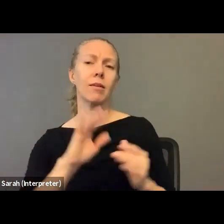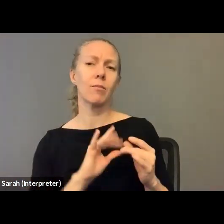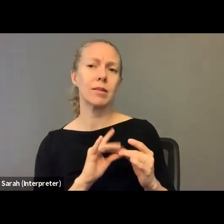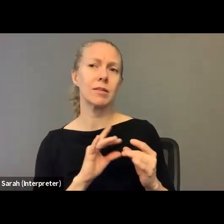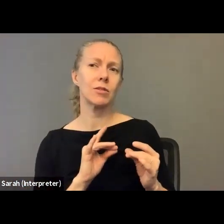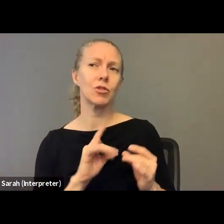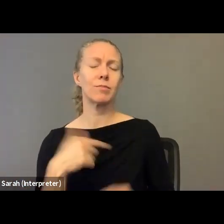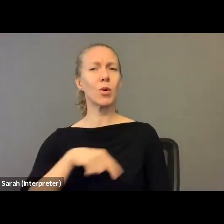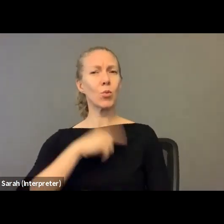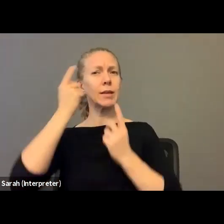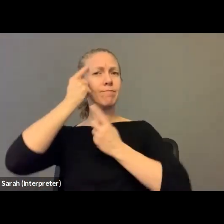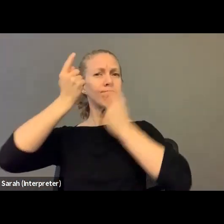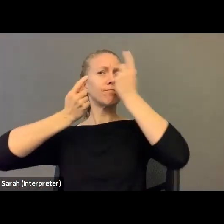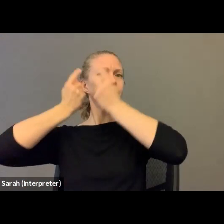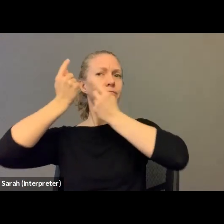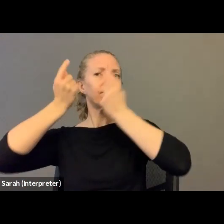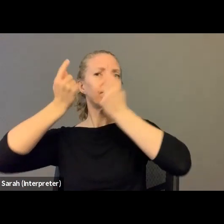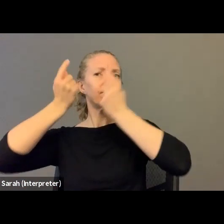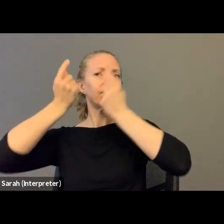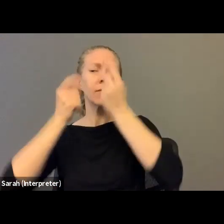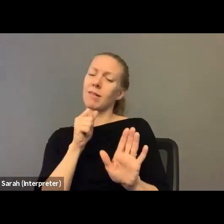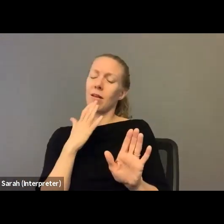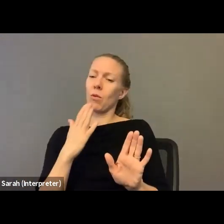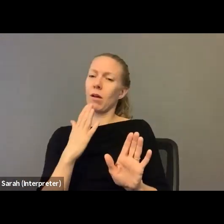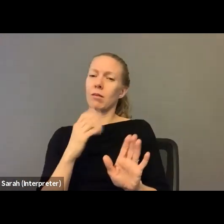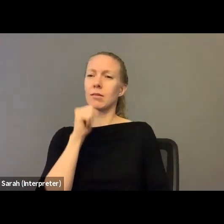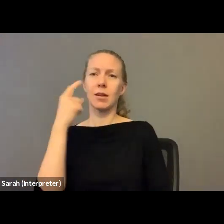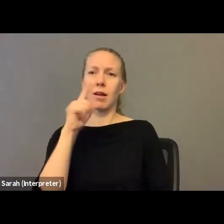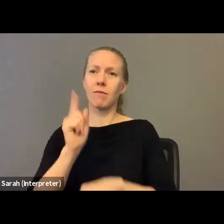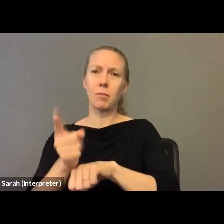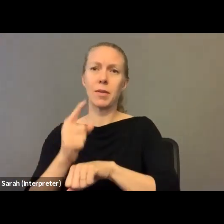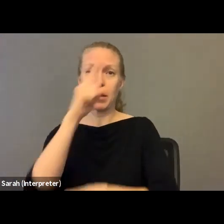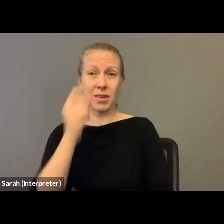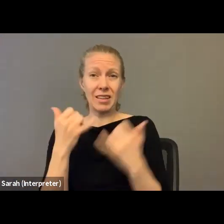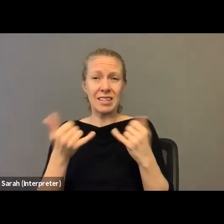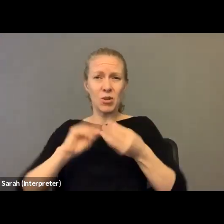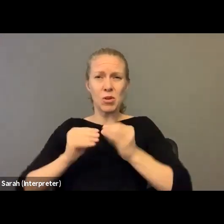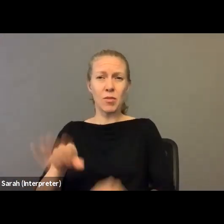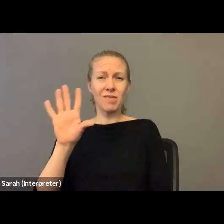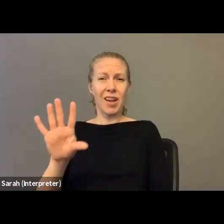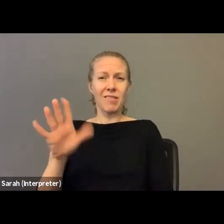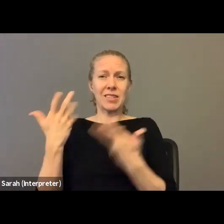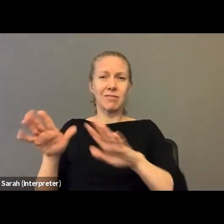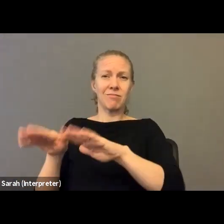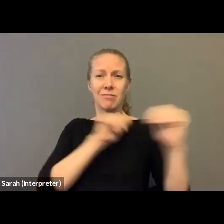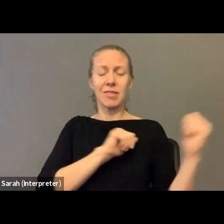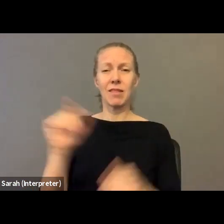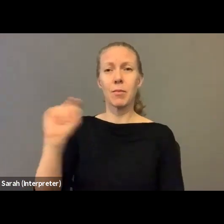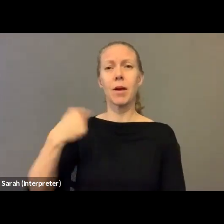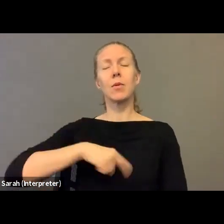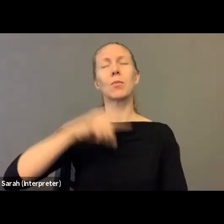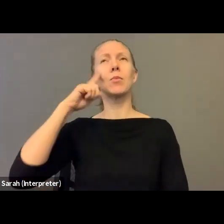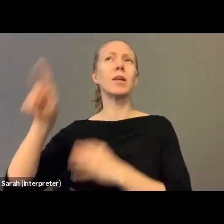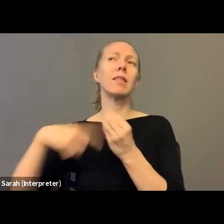not well, not for a minute. Since number 5 is out of the bathroom now, we think of lukewarm